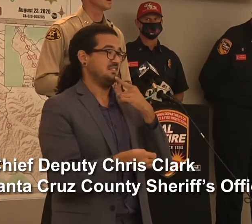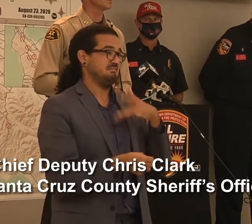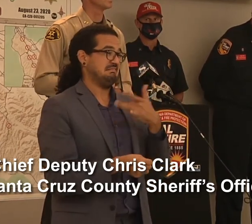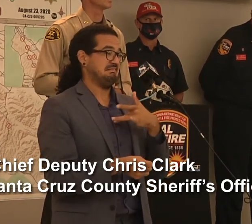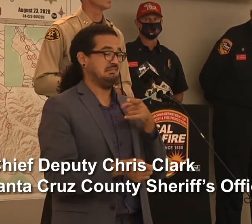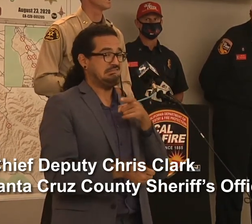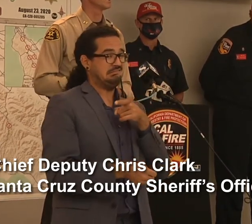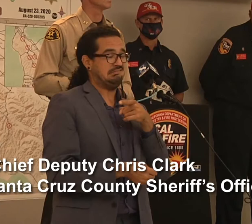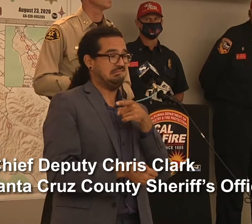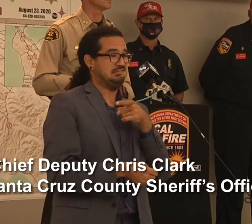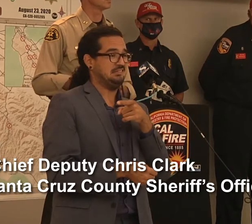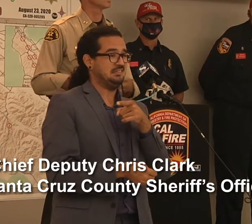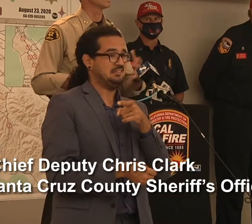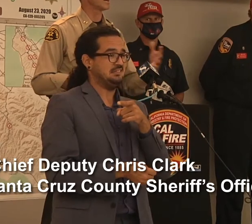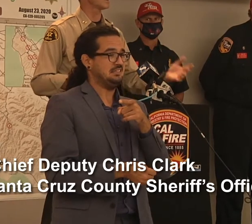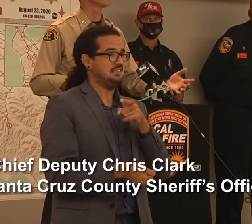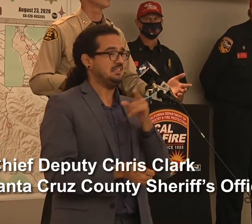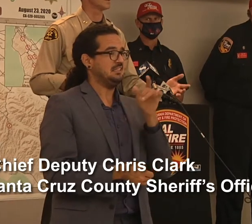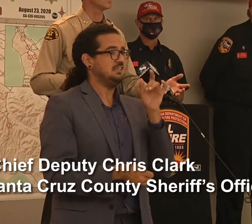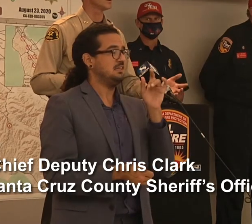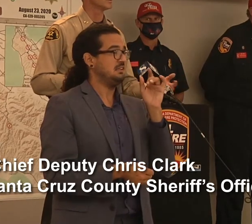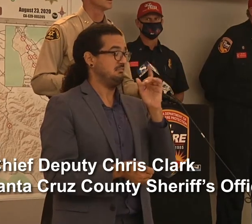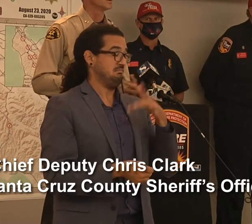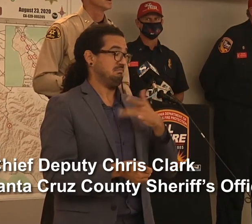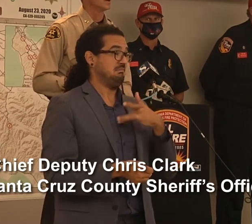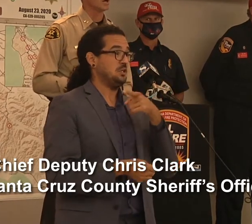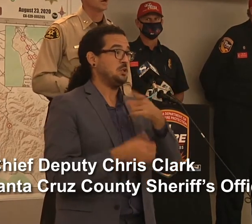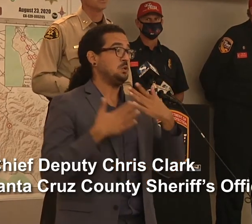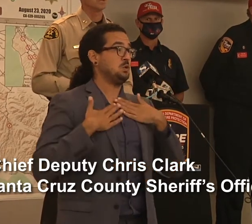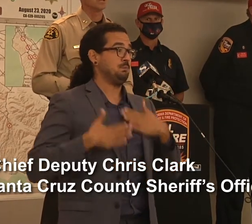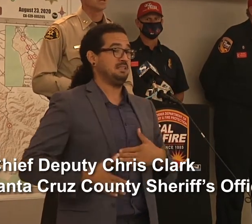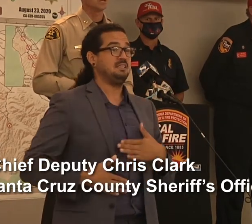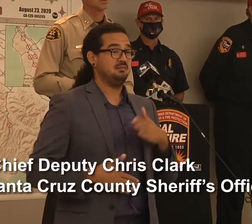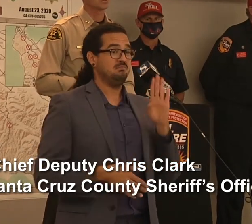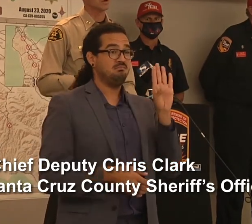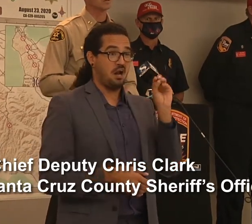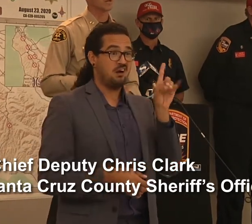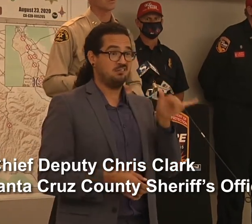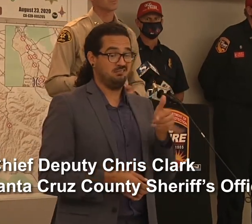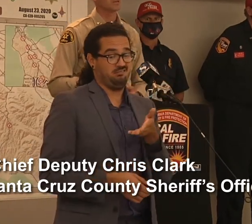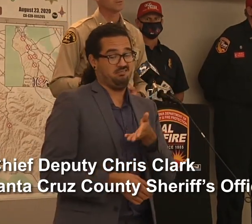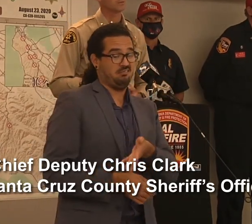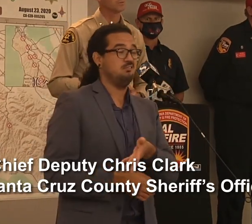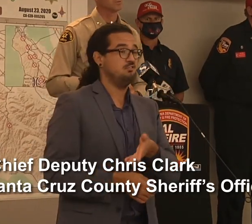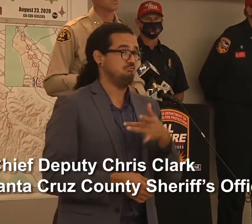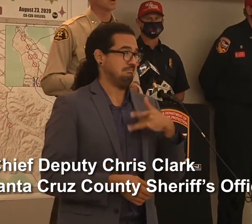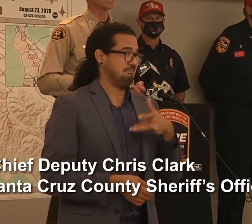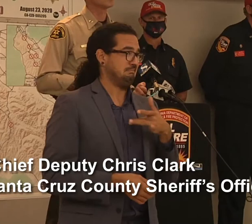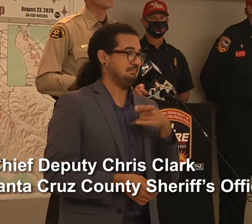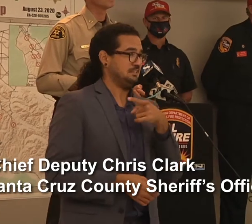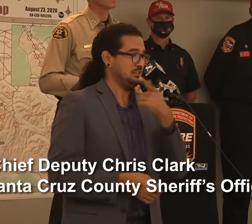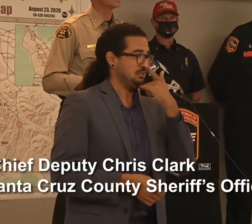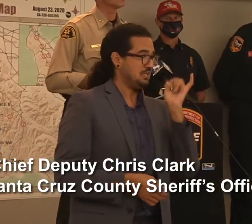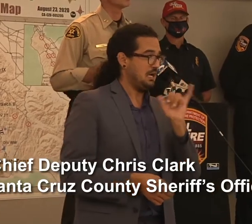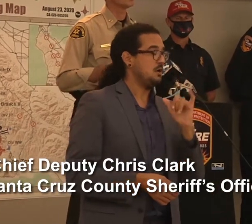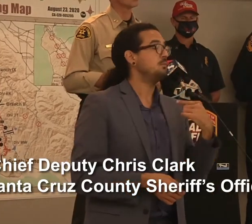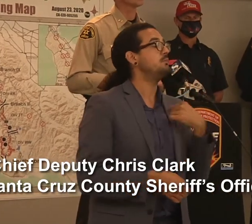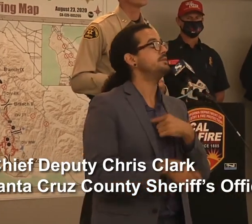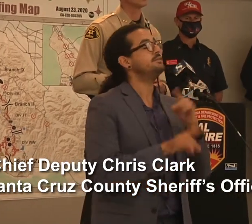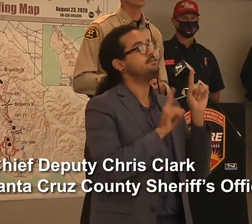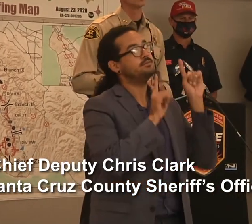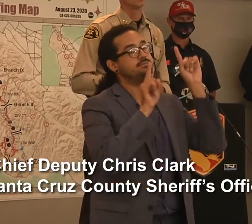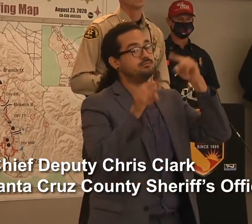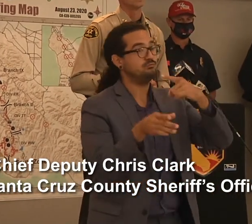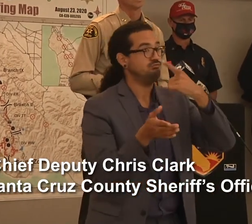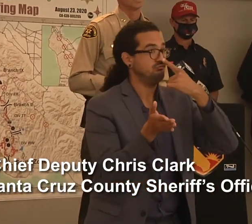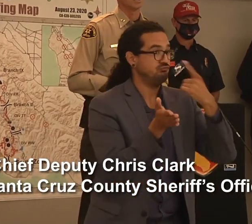to be human remains is what got us to that area. And I want to talk to that for a minute. We want to get to these areas. We want